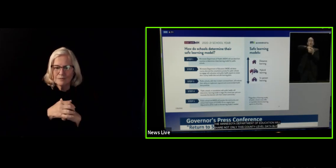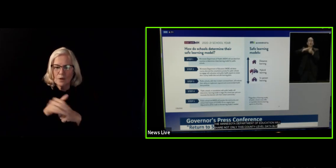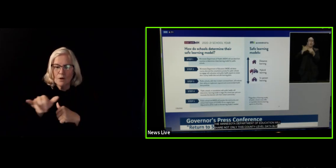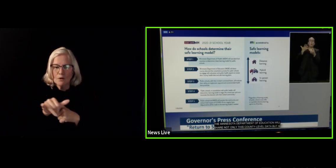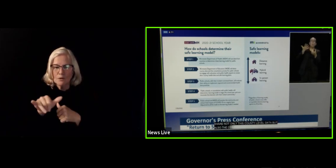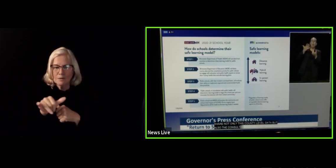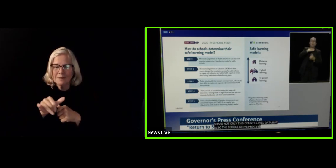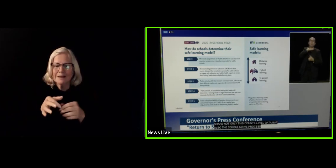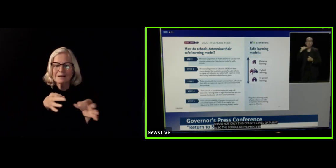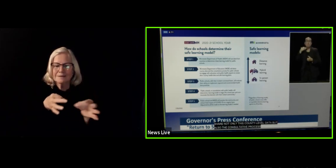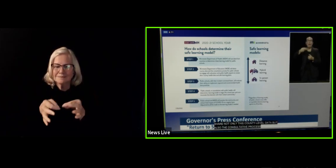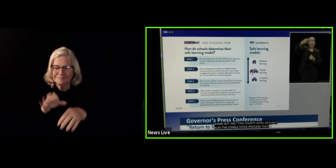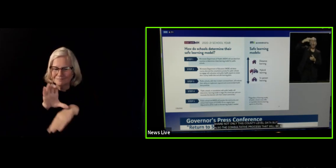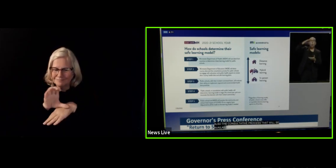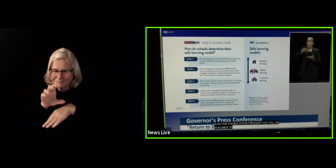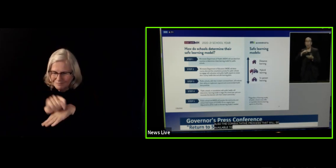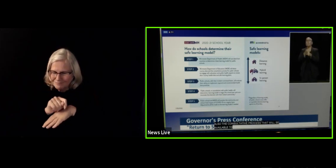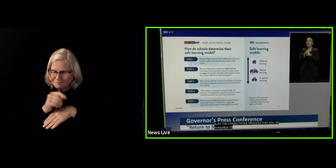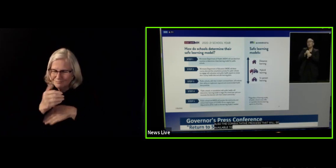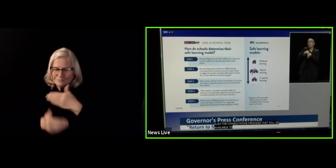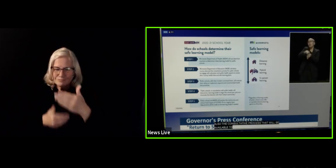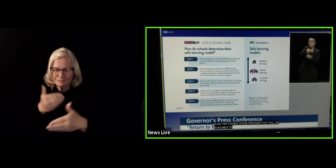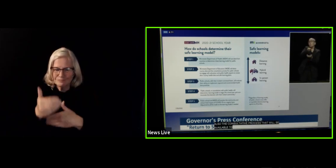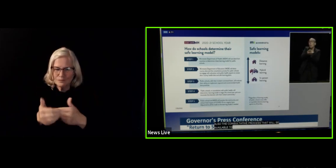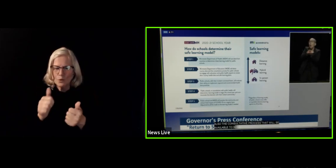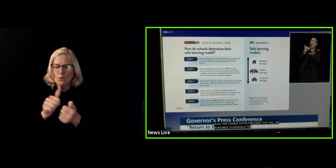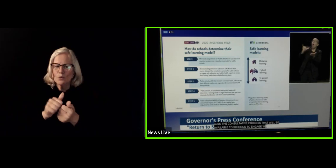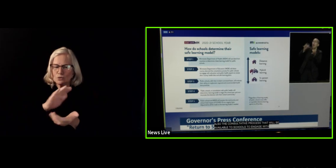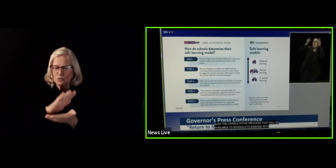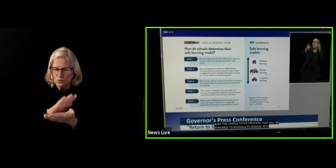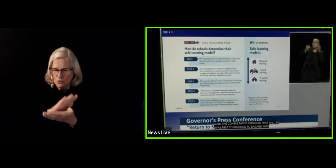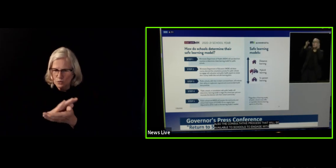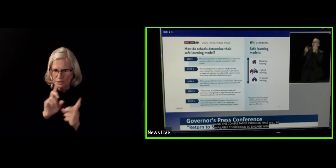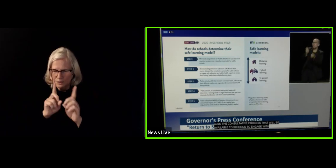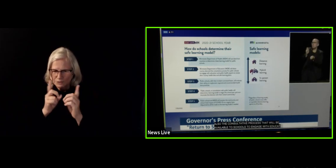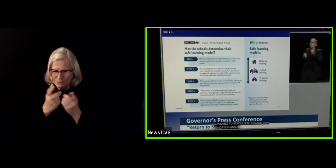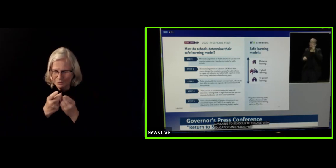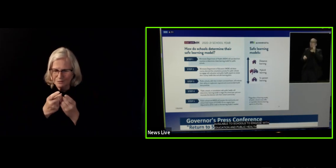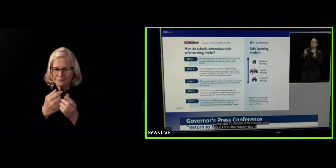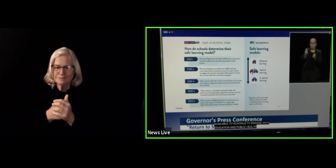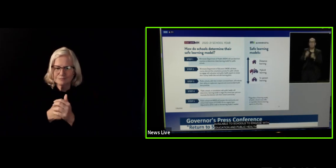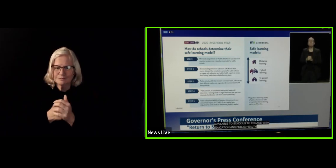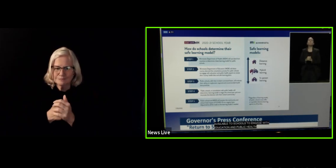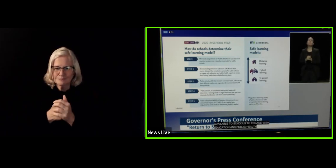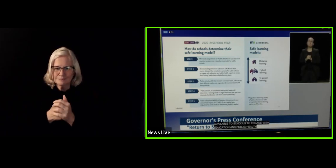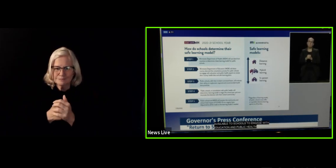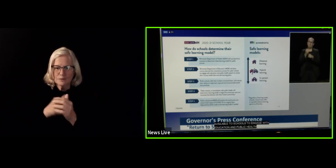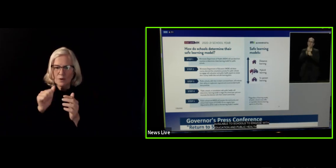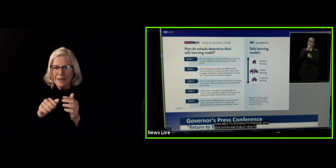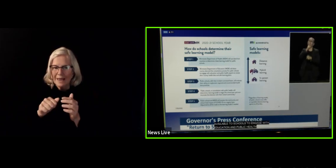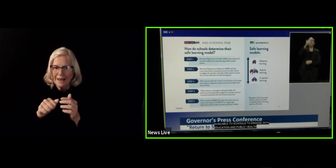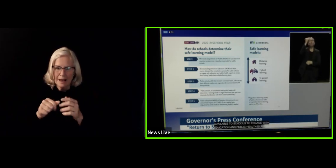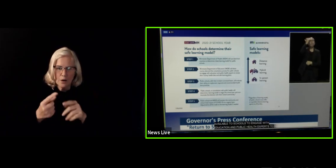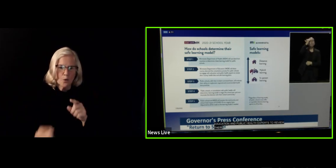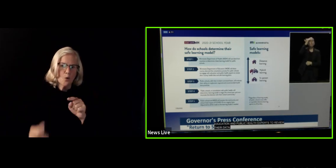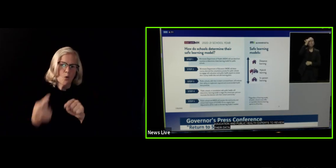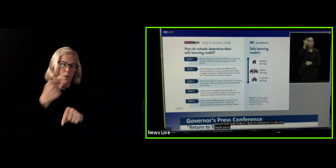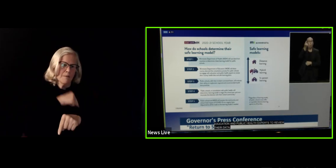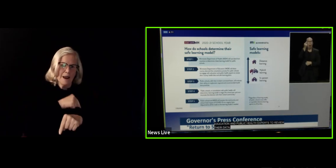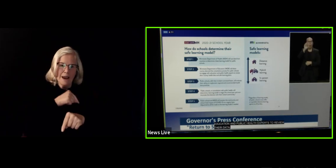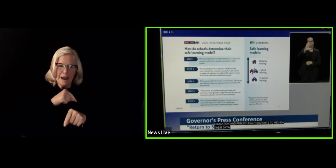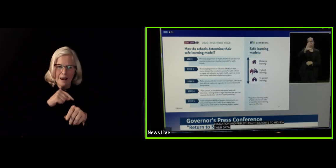to engage with education and public health experts to review their data, to go deeper inside some